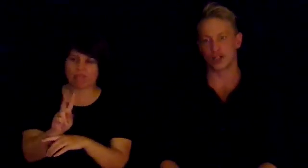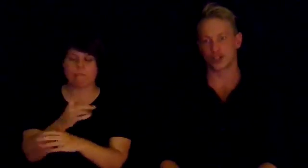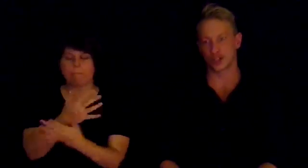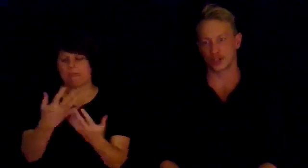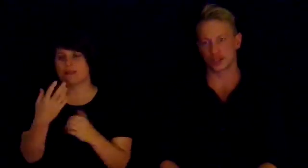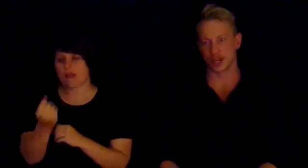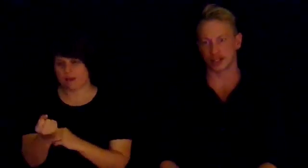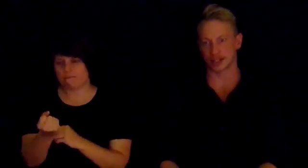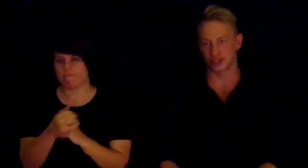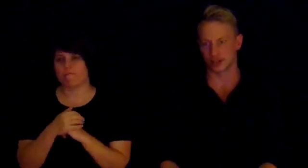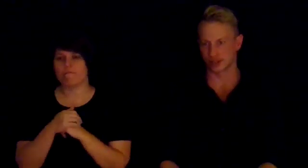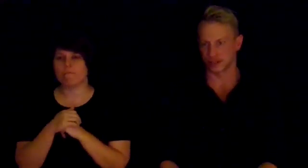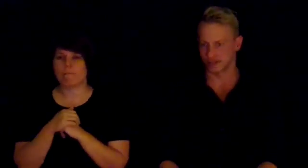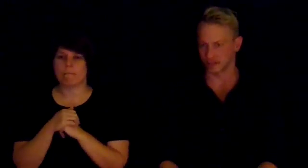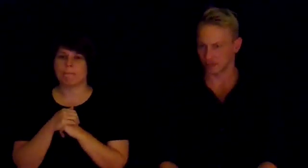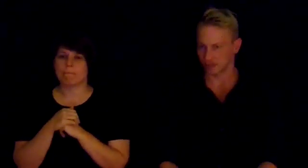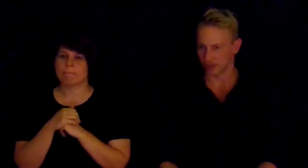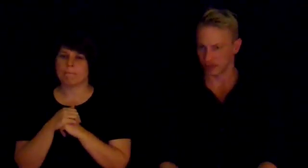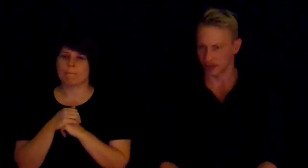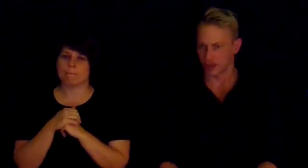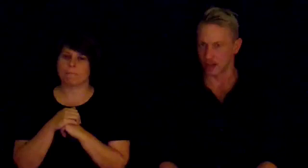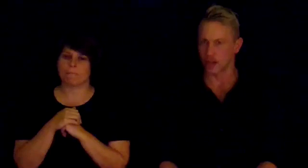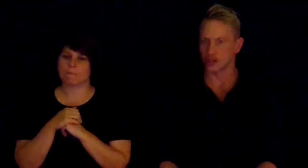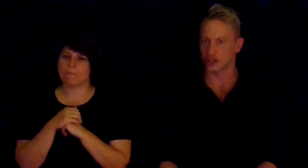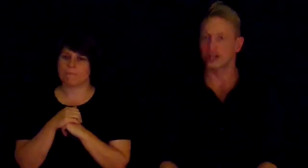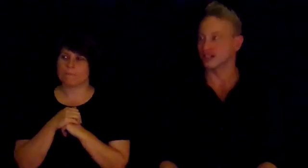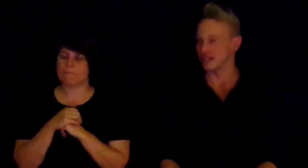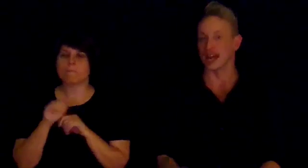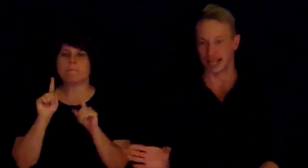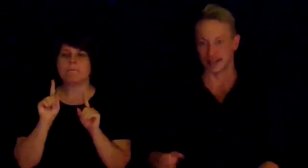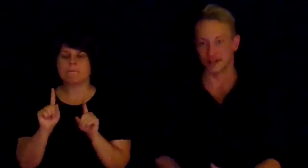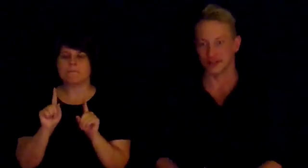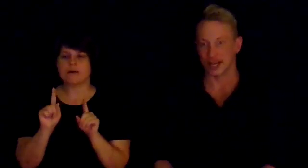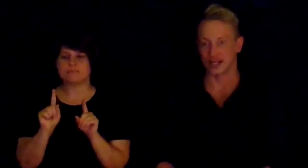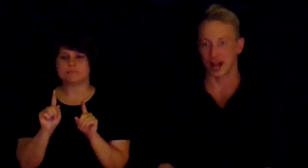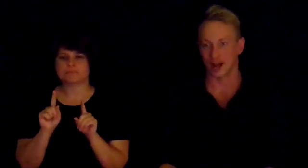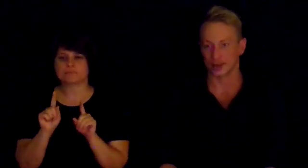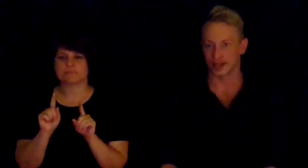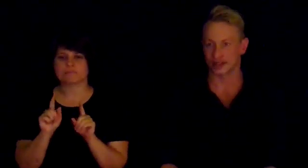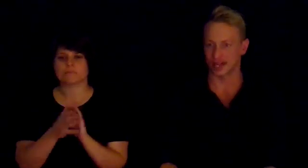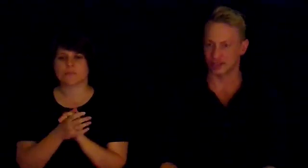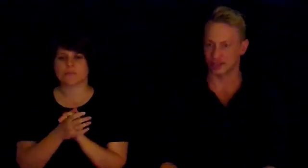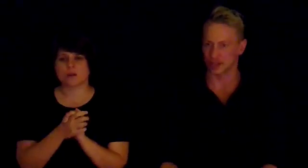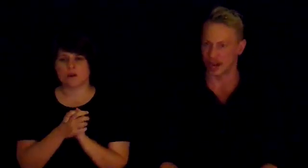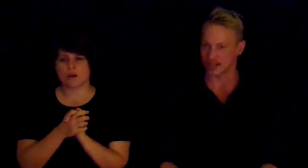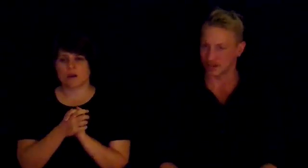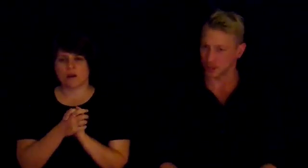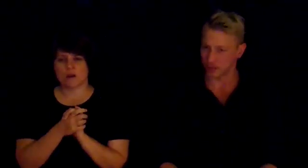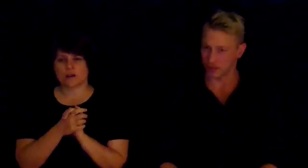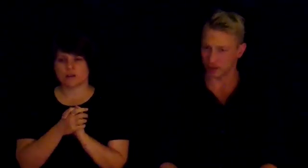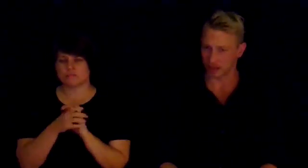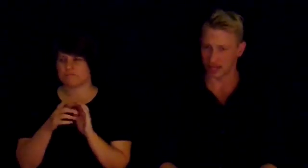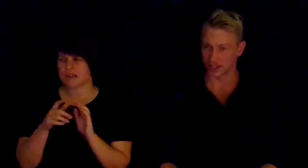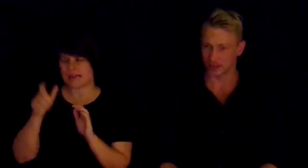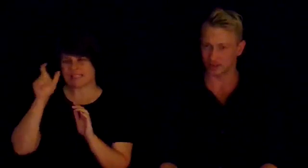but one she was David, that's me. David, yeah. So ask David,